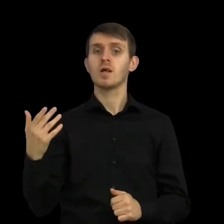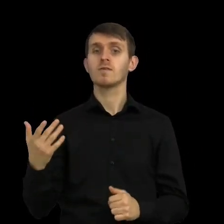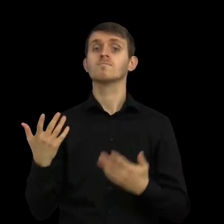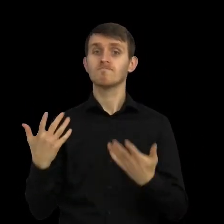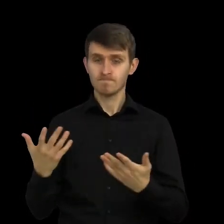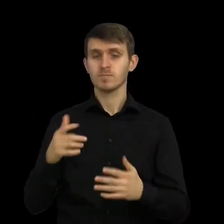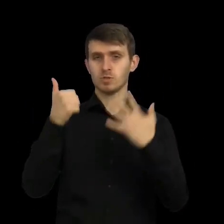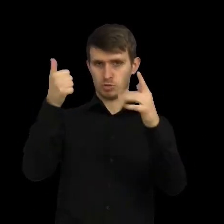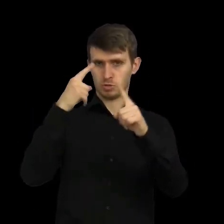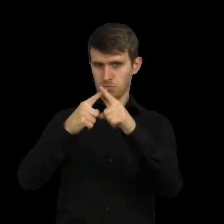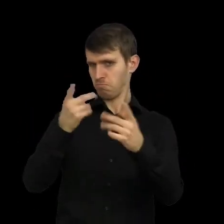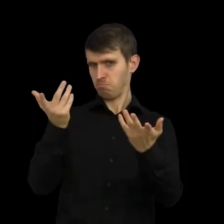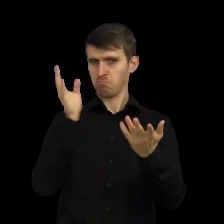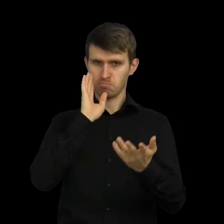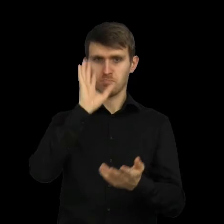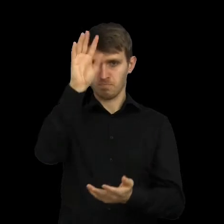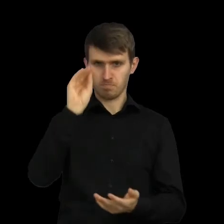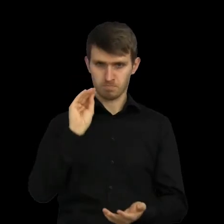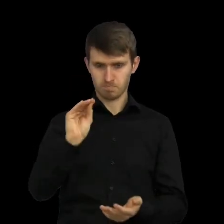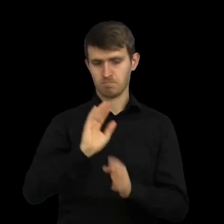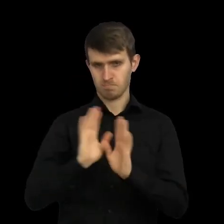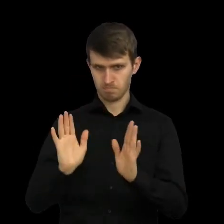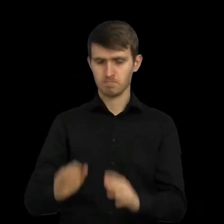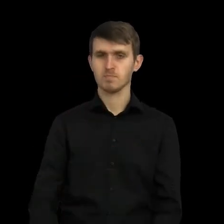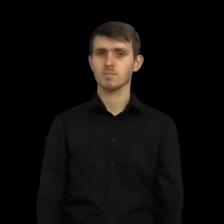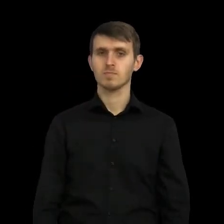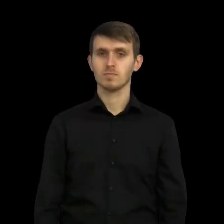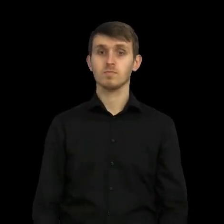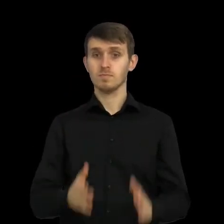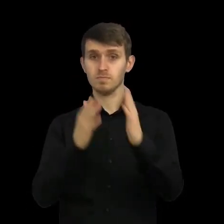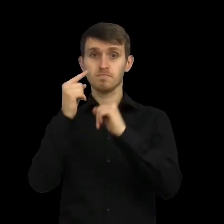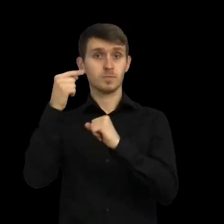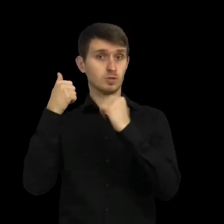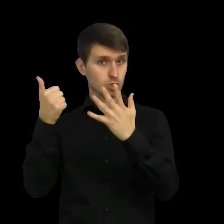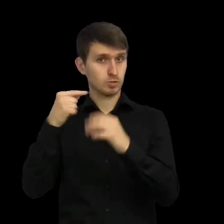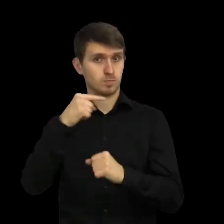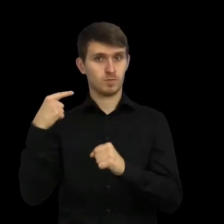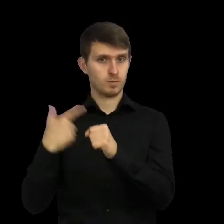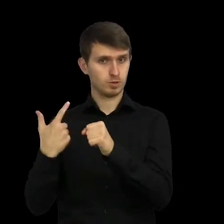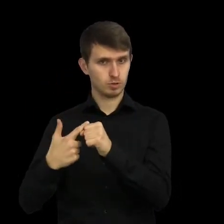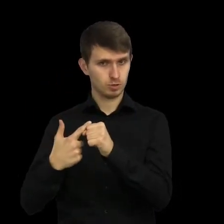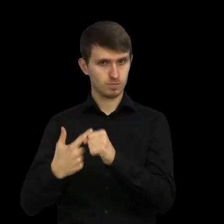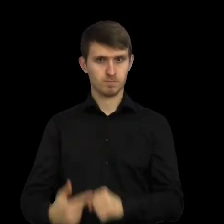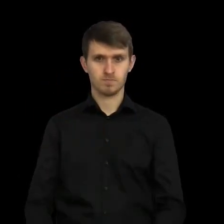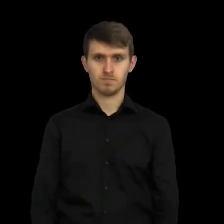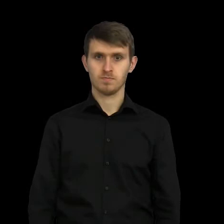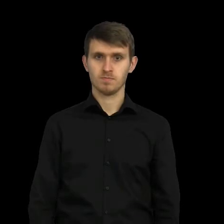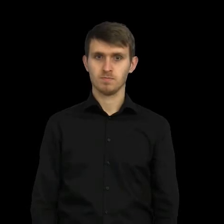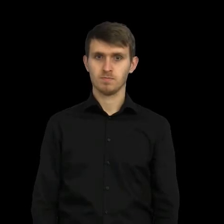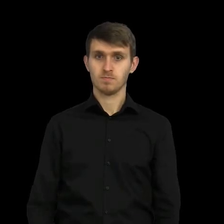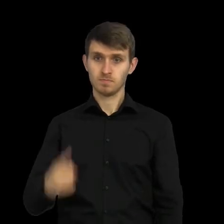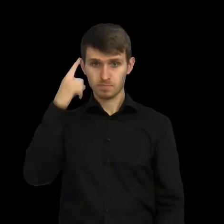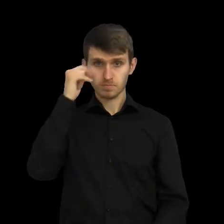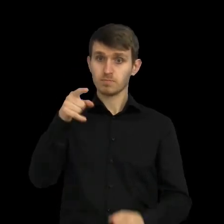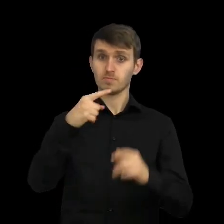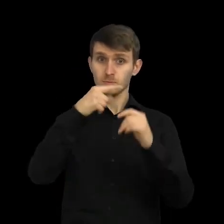right-hand side of the equation. I have a 6x. I'm not adding or subtracting anything to that. But then I have a negative 6